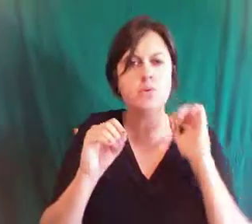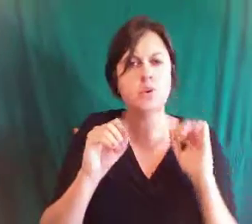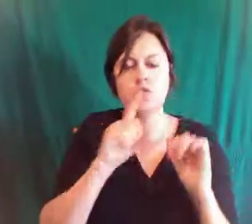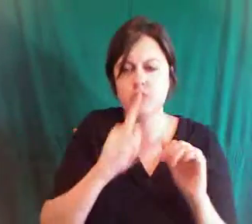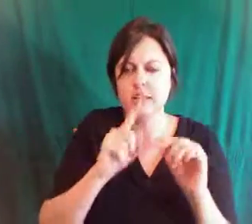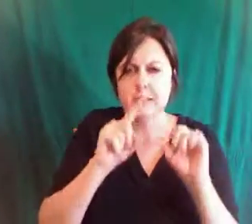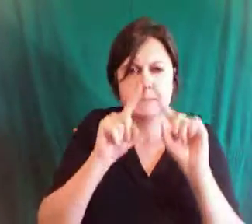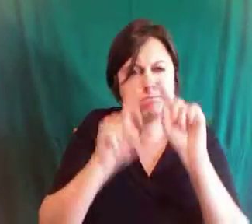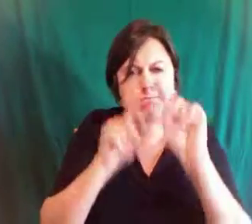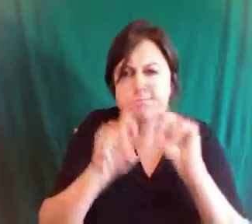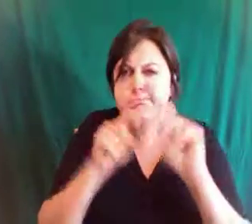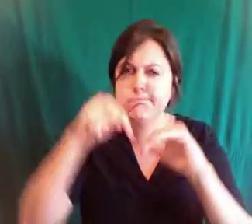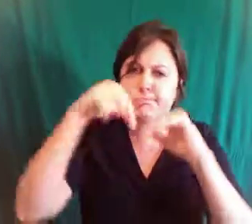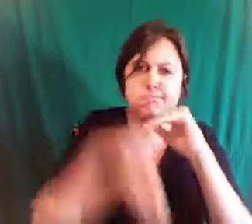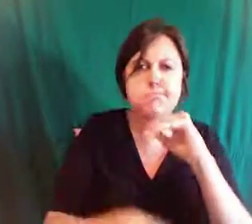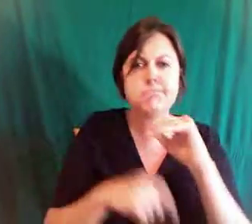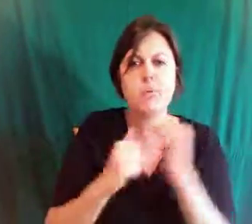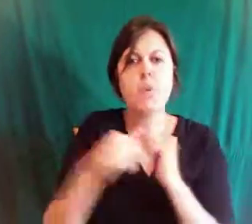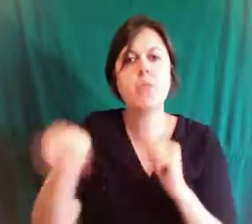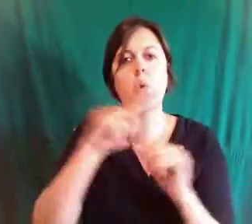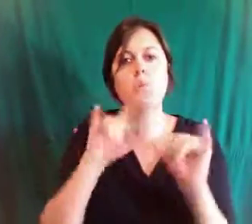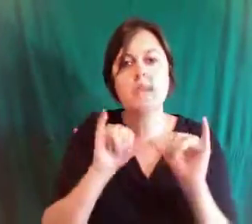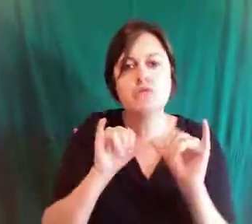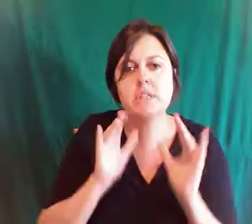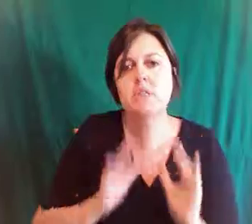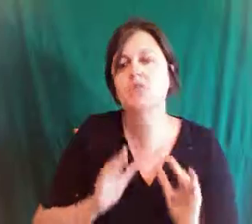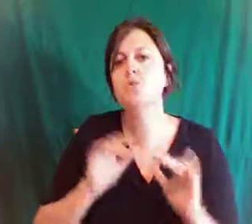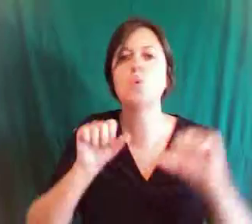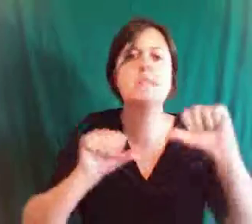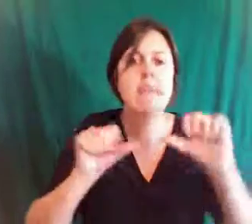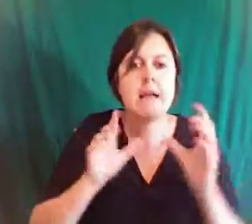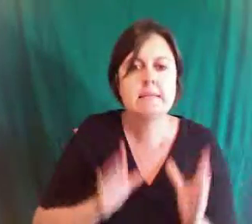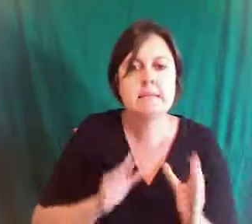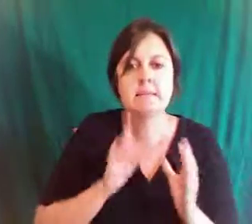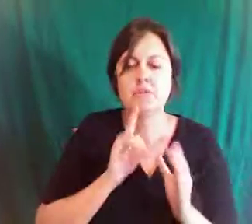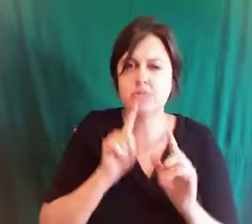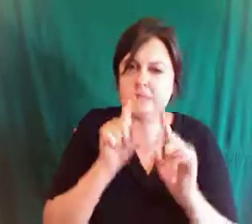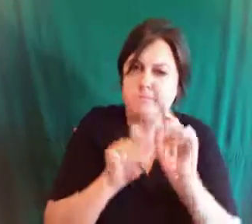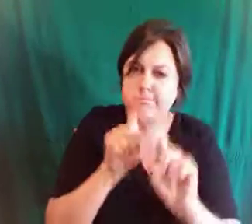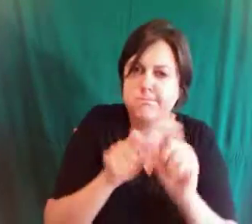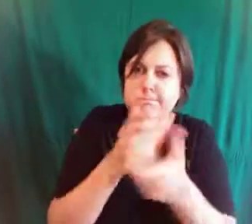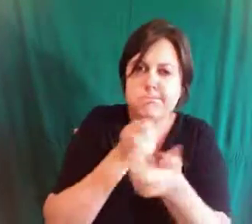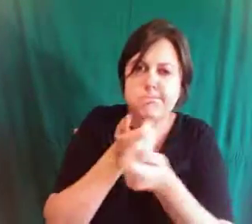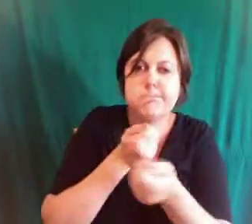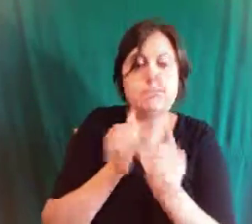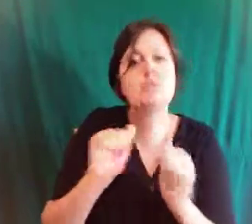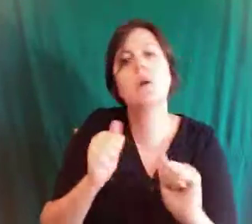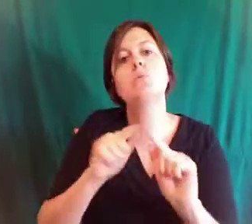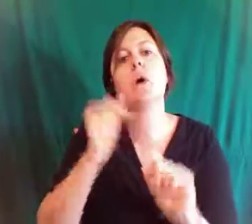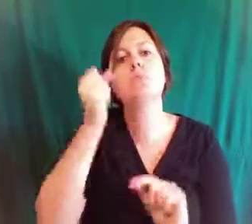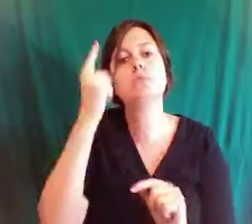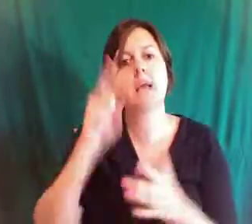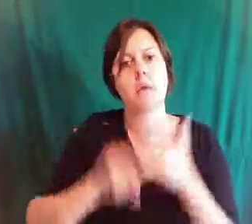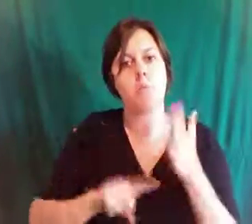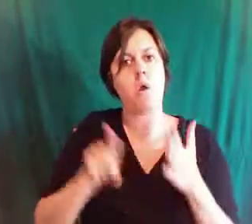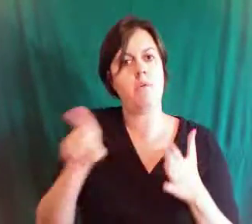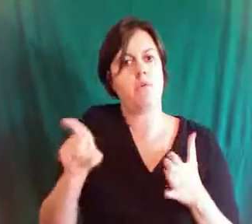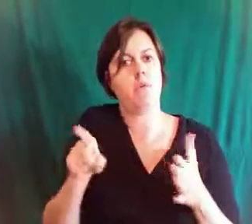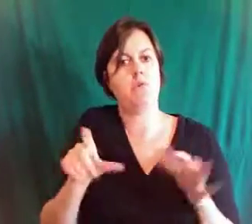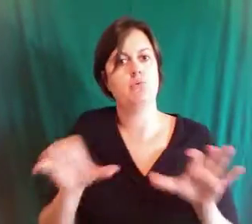really understand why did they create that, or dig in with the scientists and understand what they're trying to achieve, and then get the value and benefit of